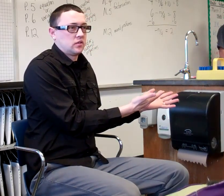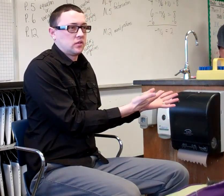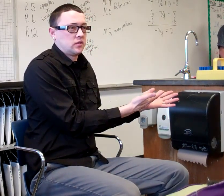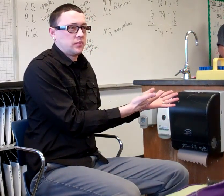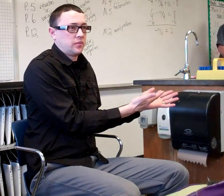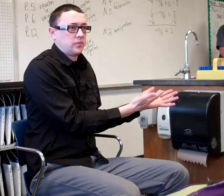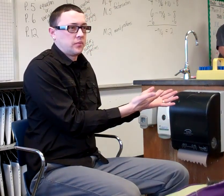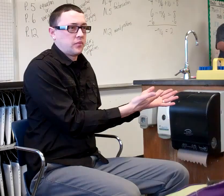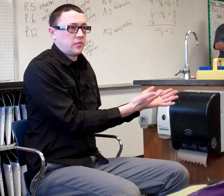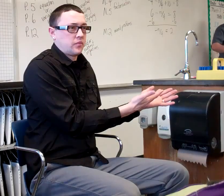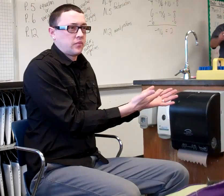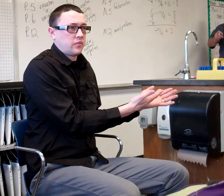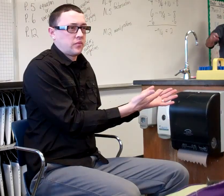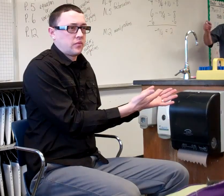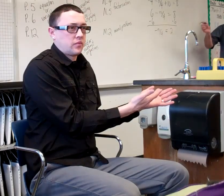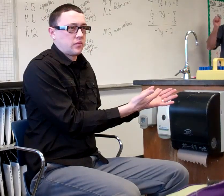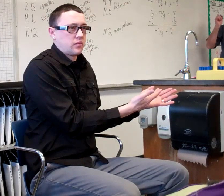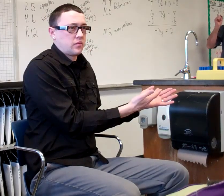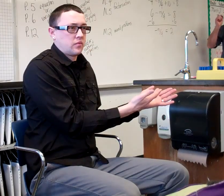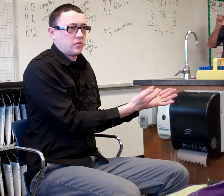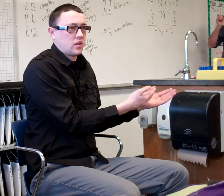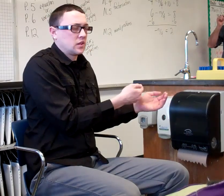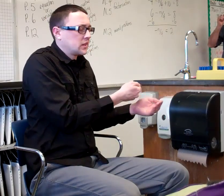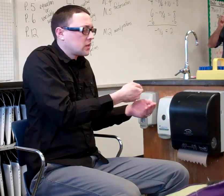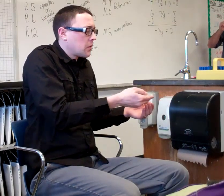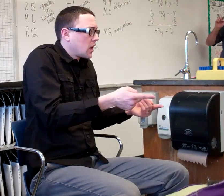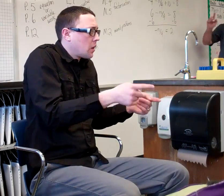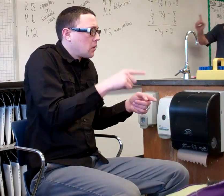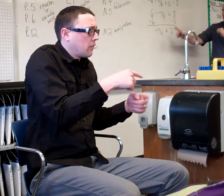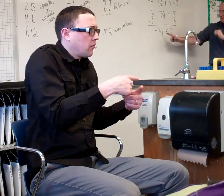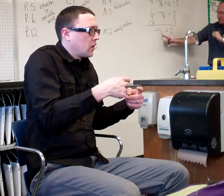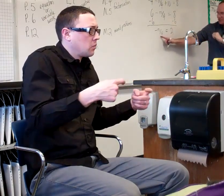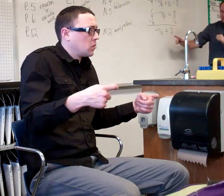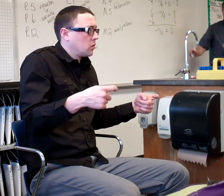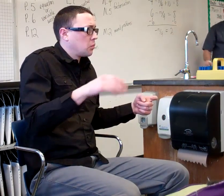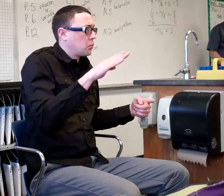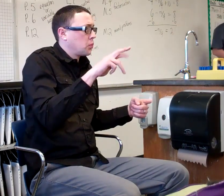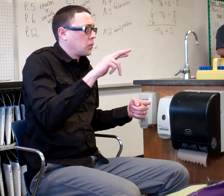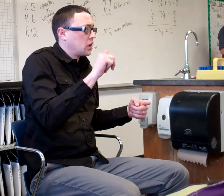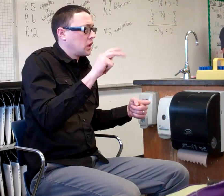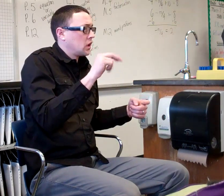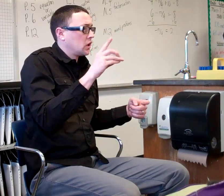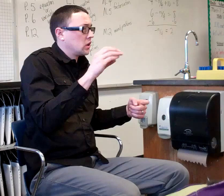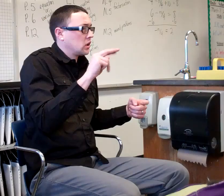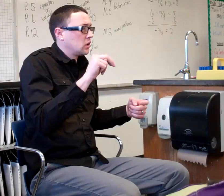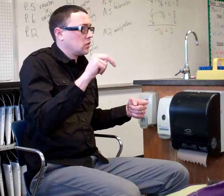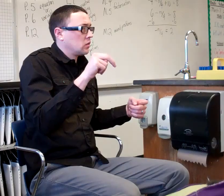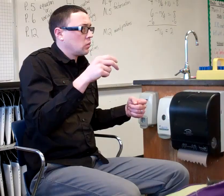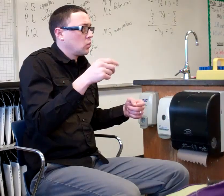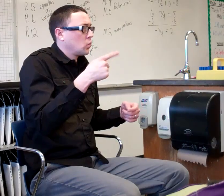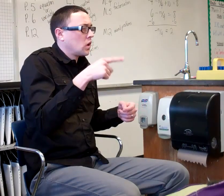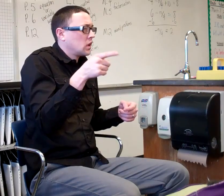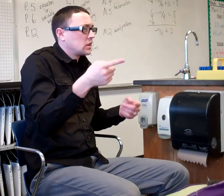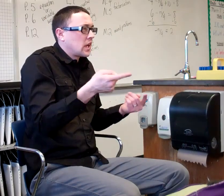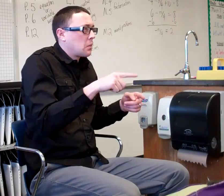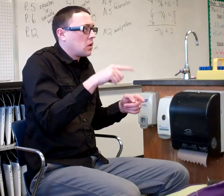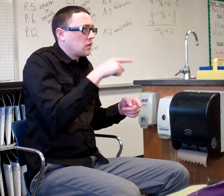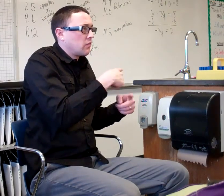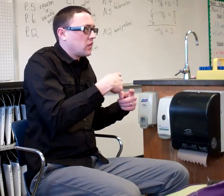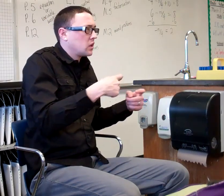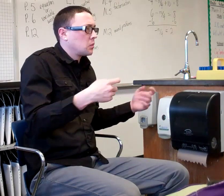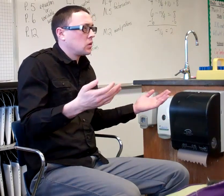We have something happening to the variable. Brandon, what's happening to the variable? Say it out loud.